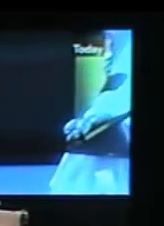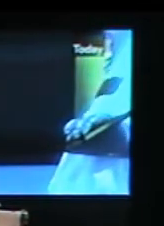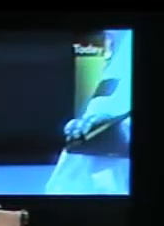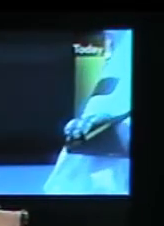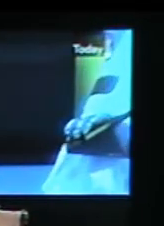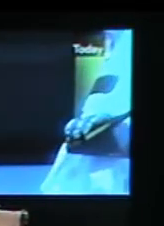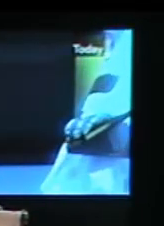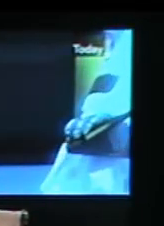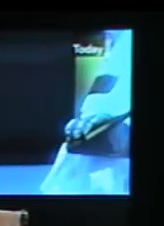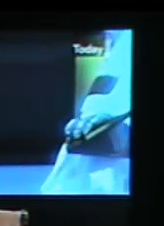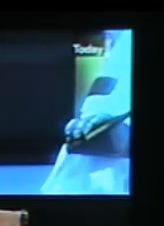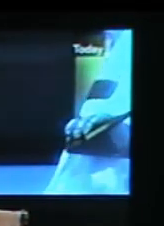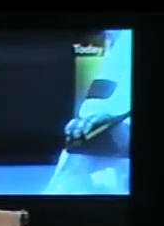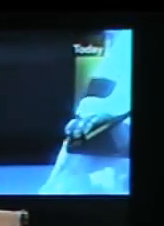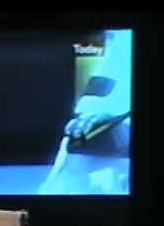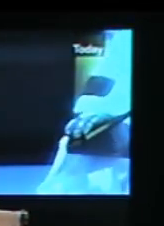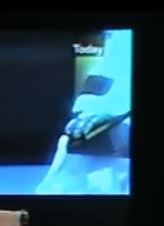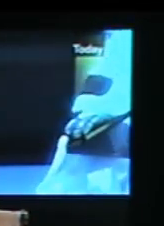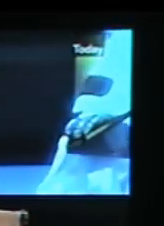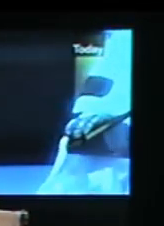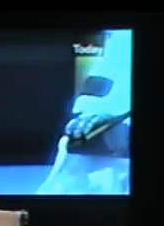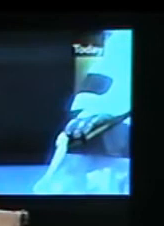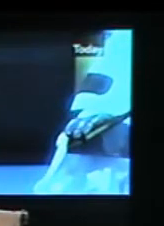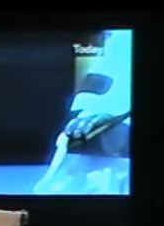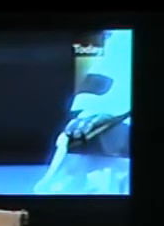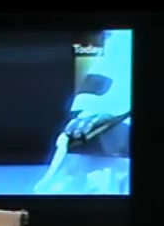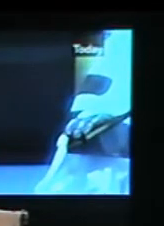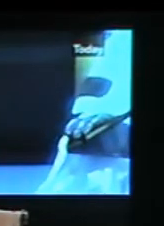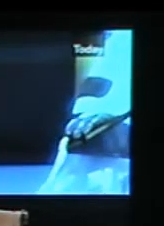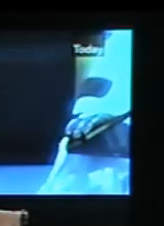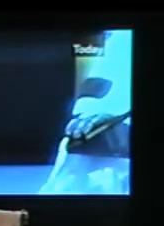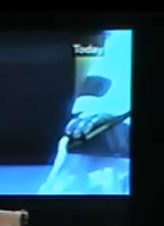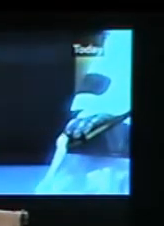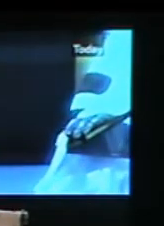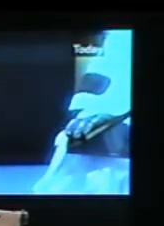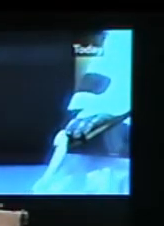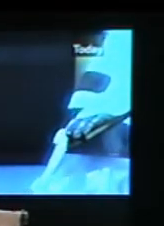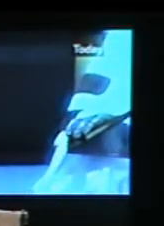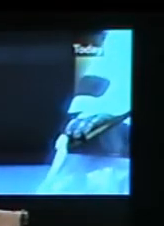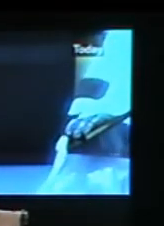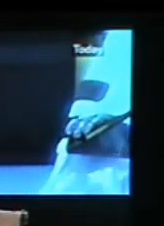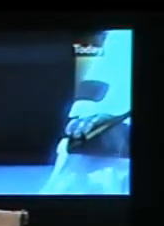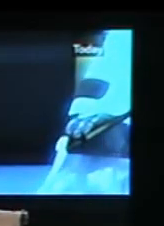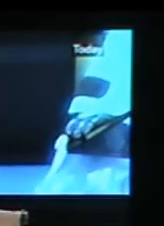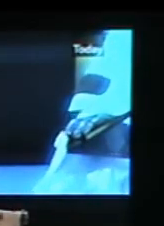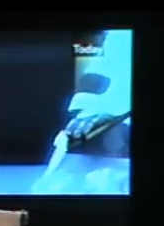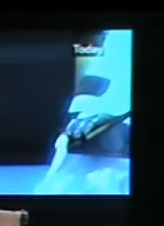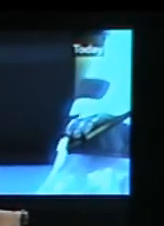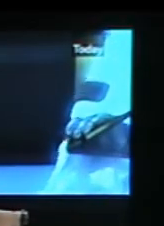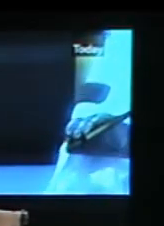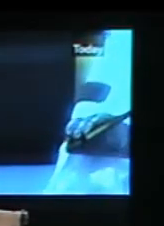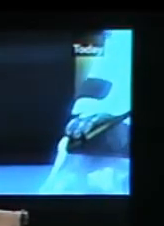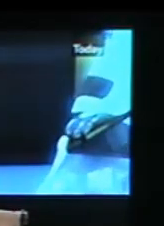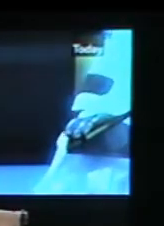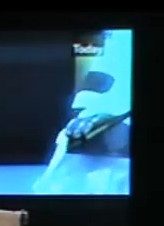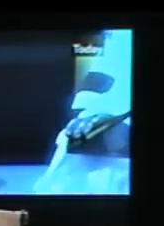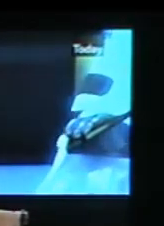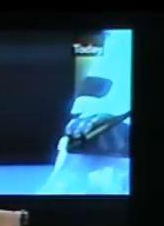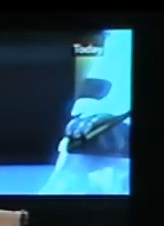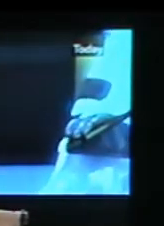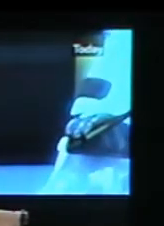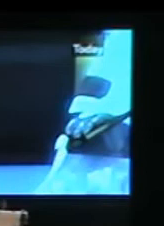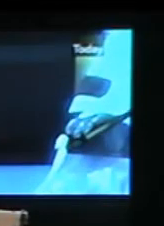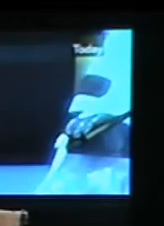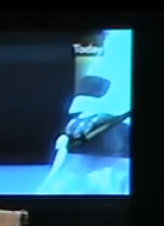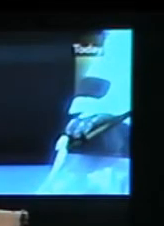did, that we gonna be there with them, cause lives like George will not matter